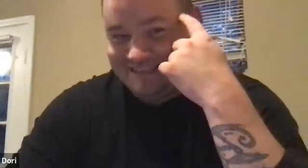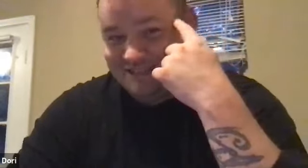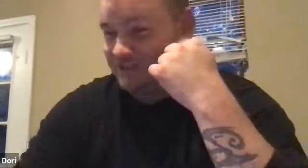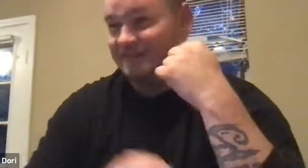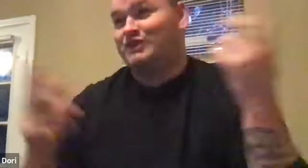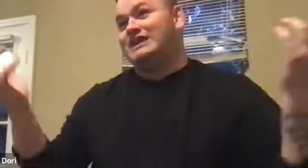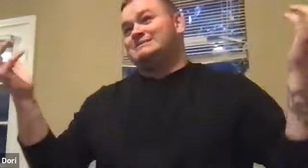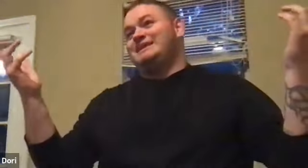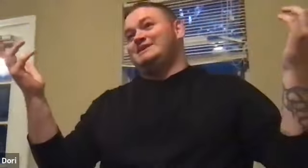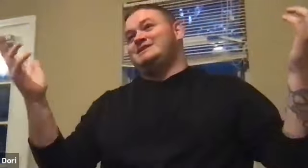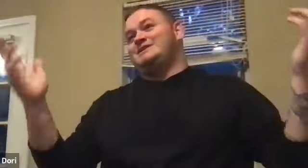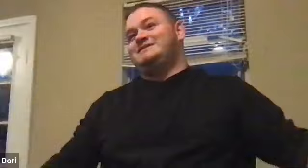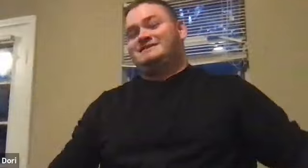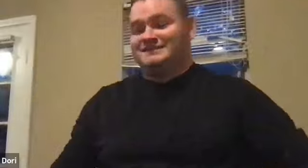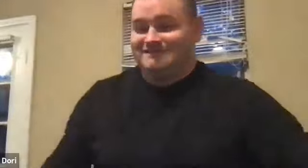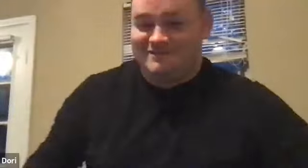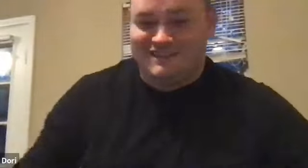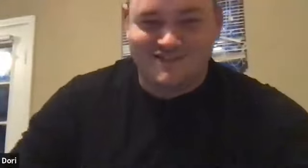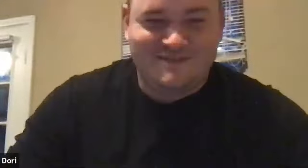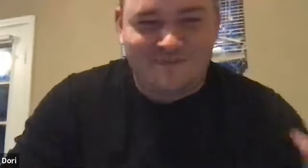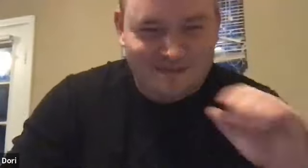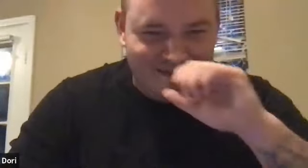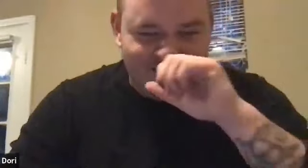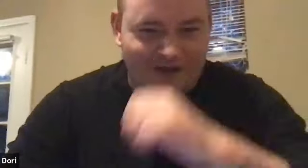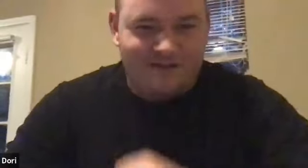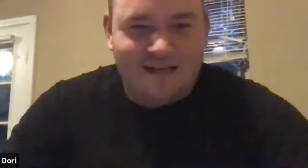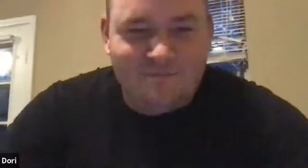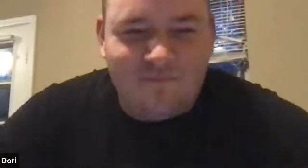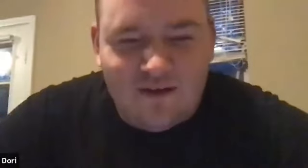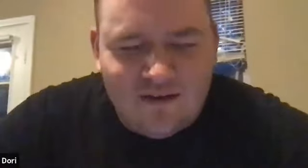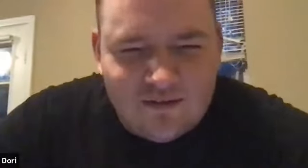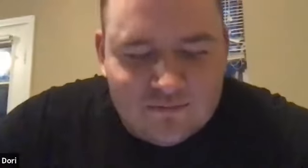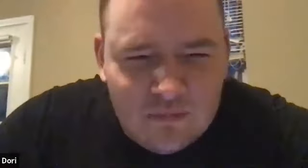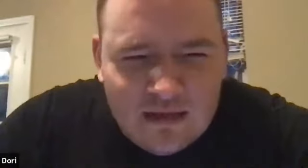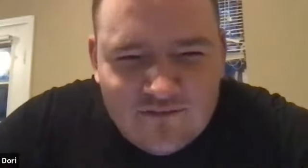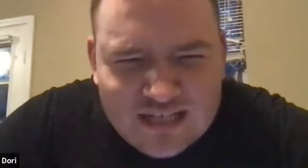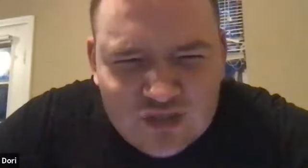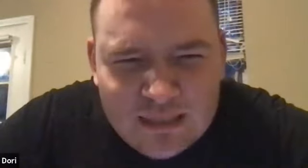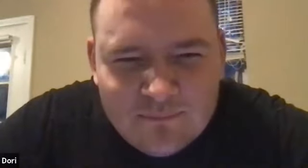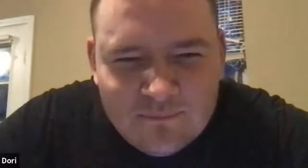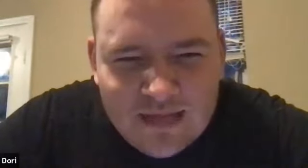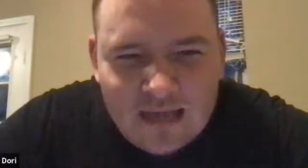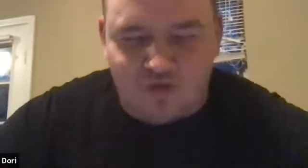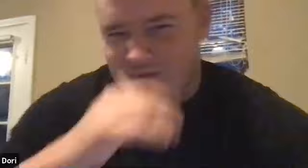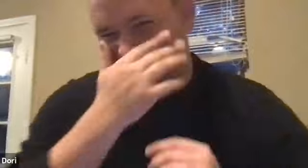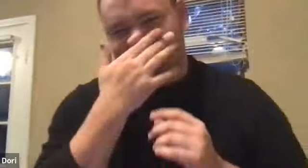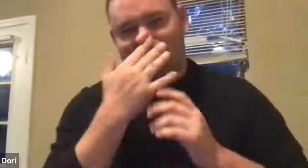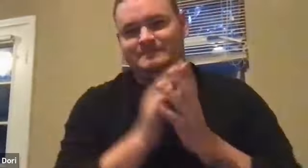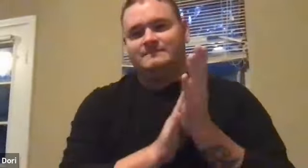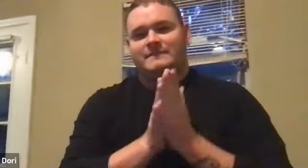She never corrected me though. So whatever. All right. I forgot your name. April.